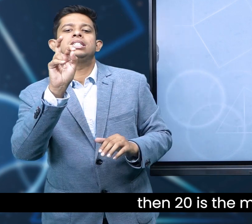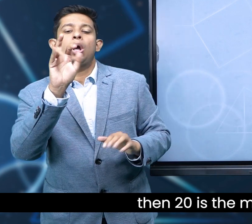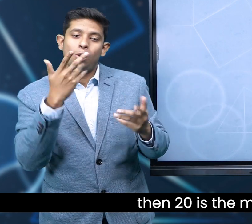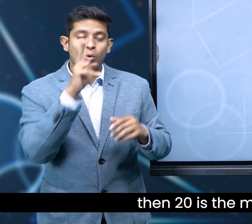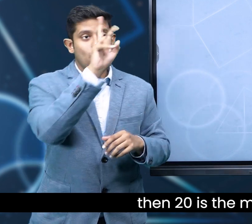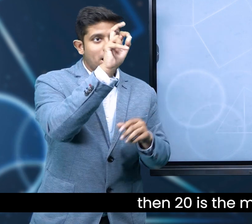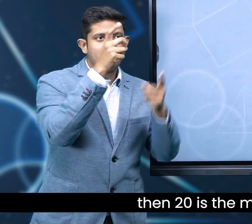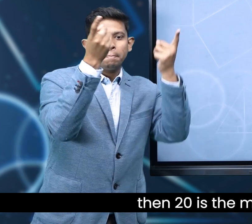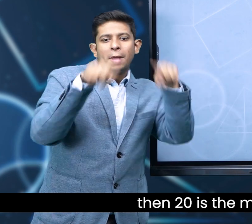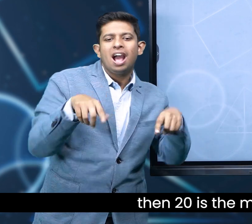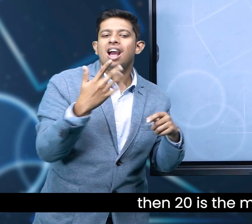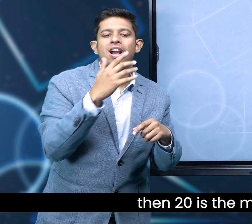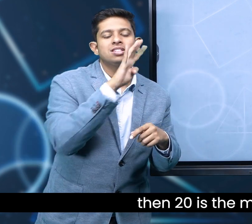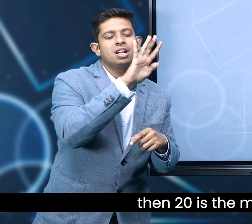both.